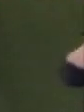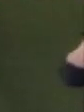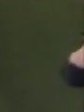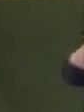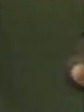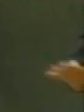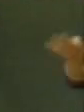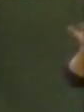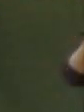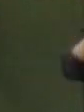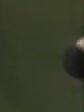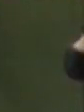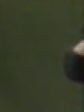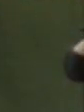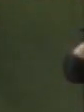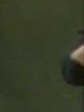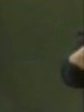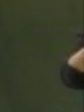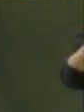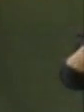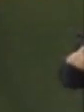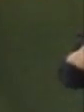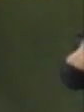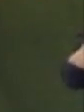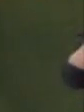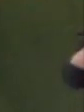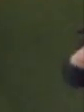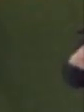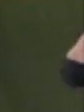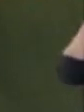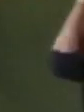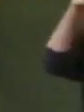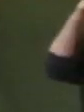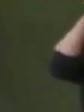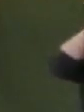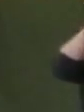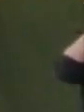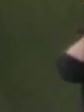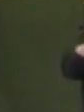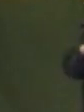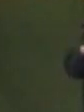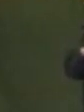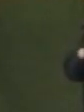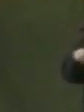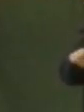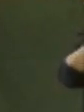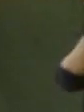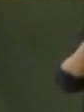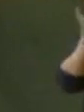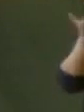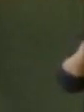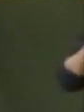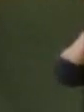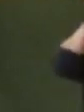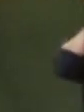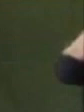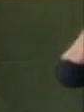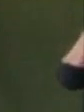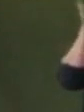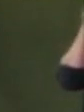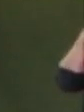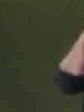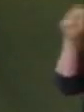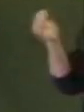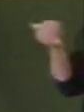clubs are to getting things done, especially within their own individual neighborhoods. So I think it would be really cool if we did, like,